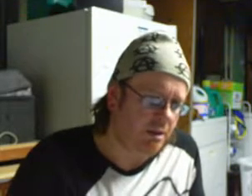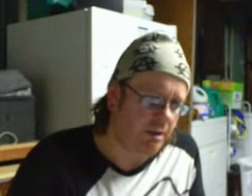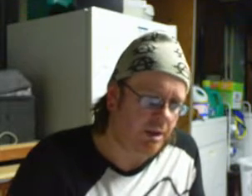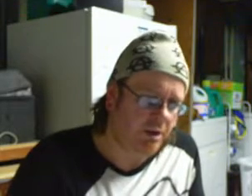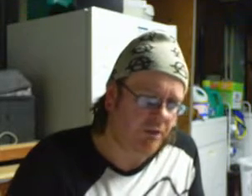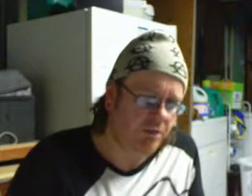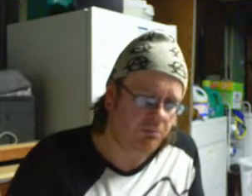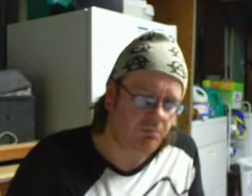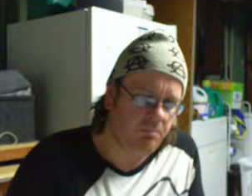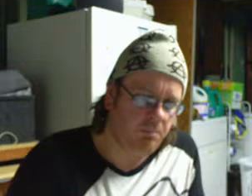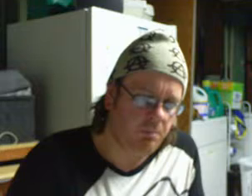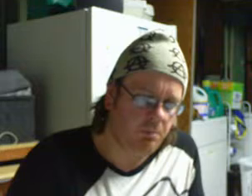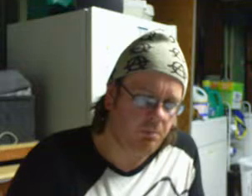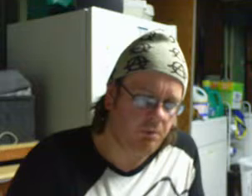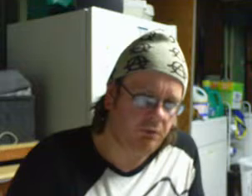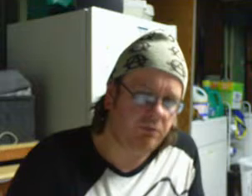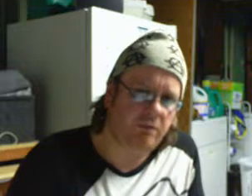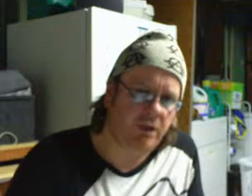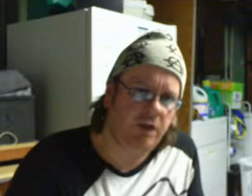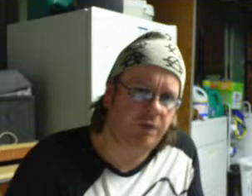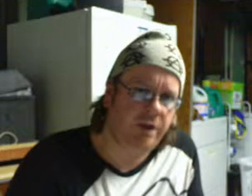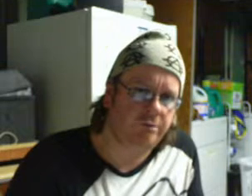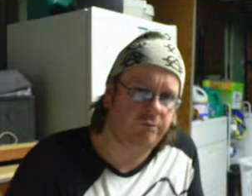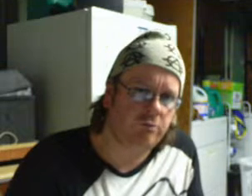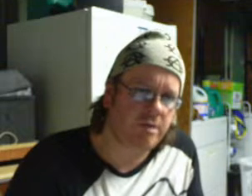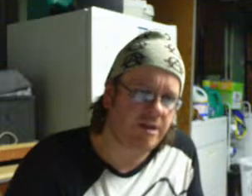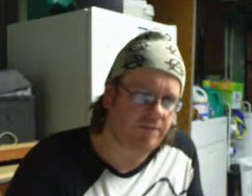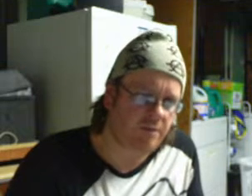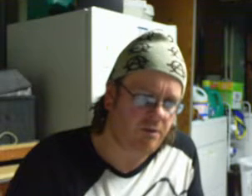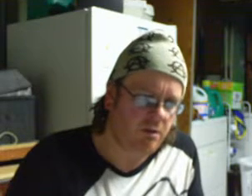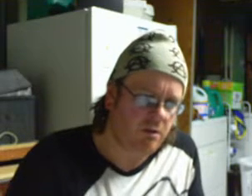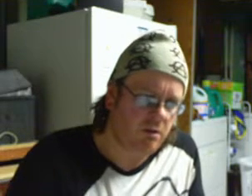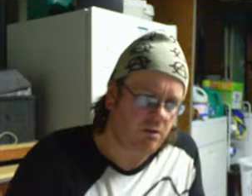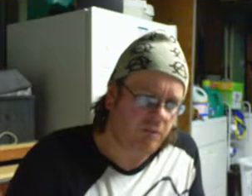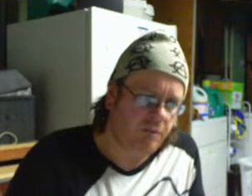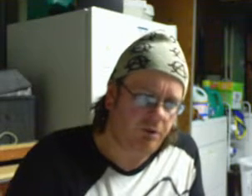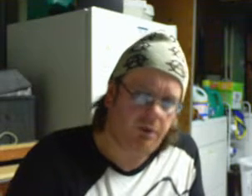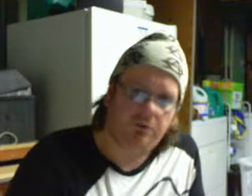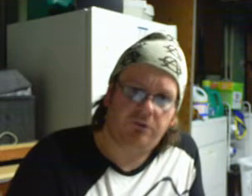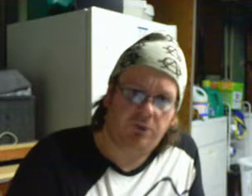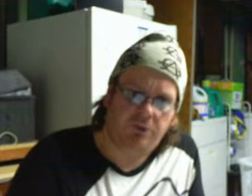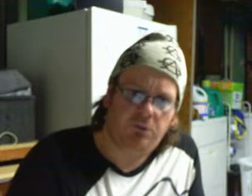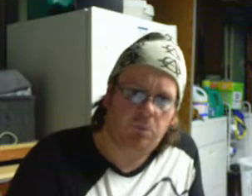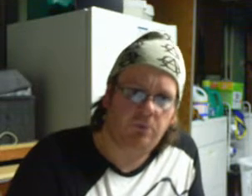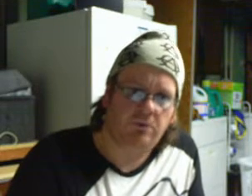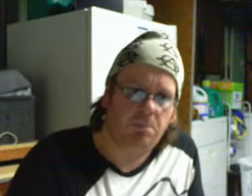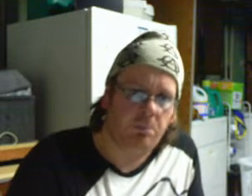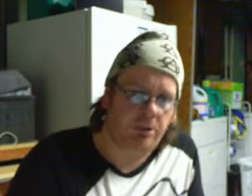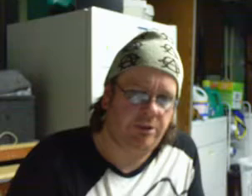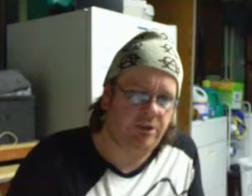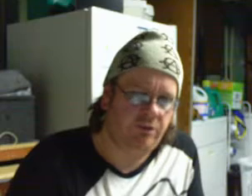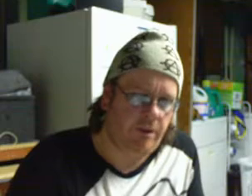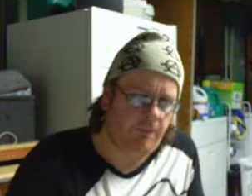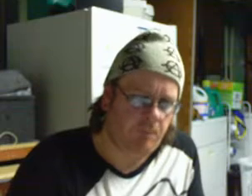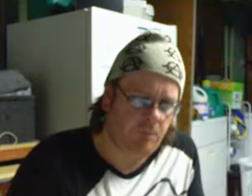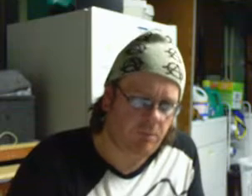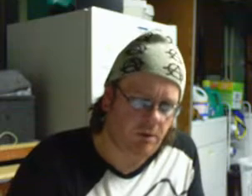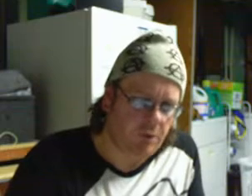and he was conceived out of grief for another son that was the point of that shame? It was just